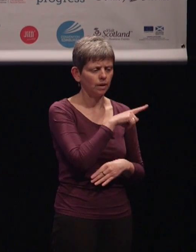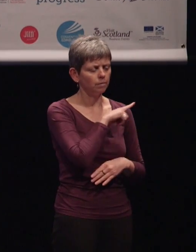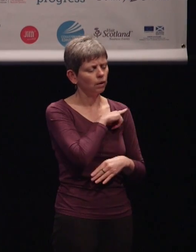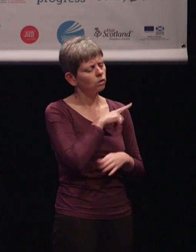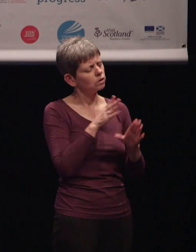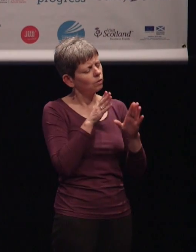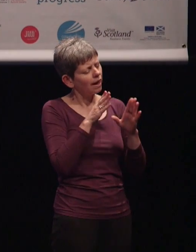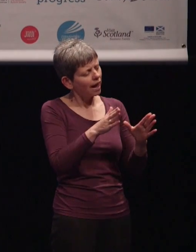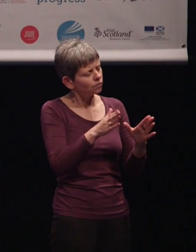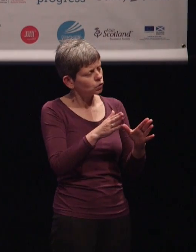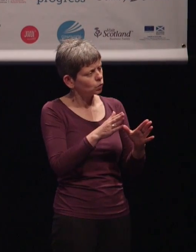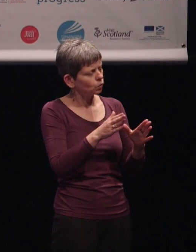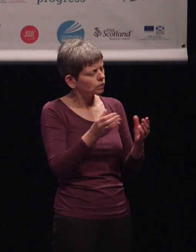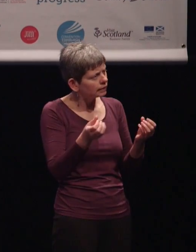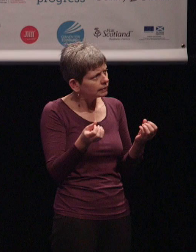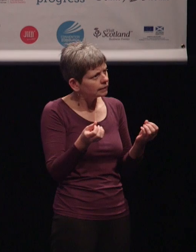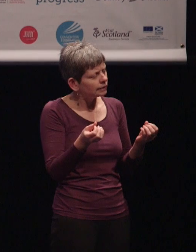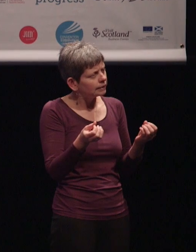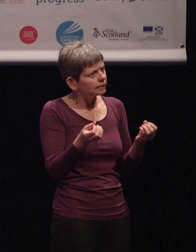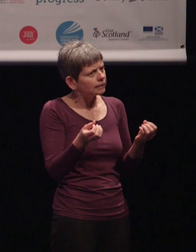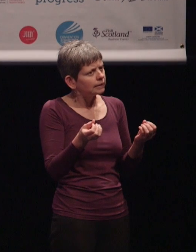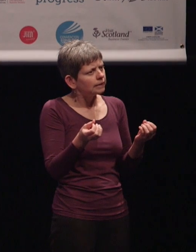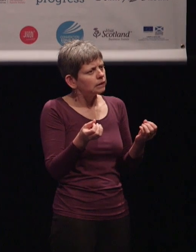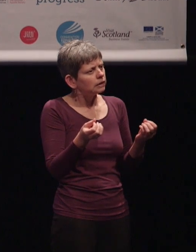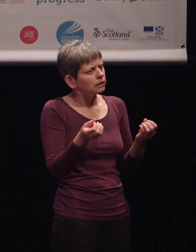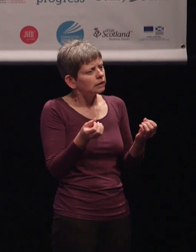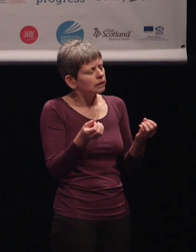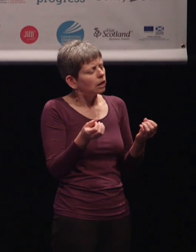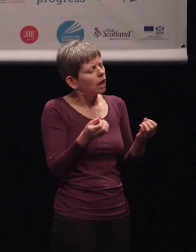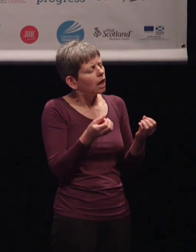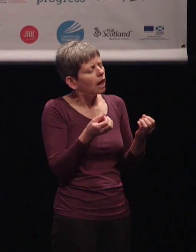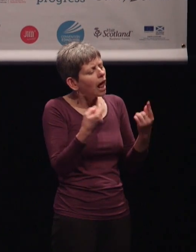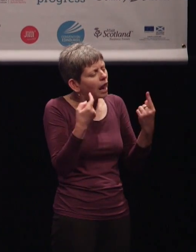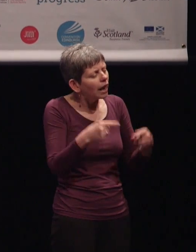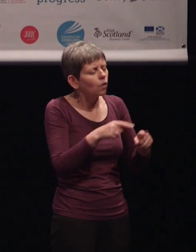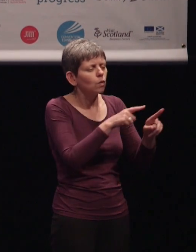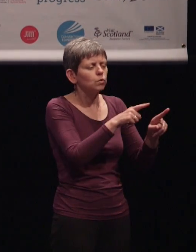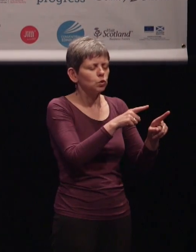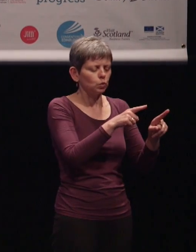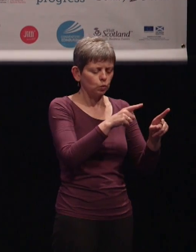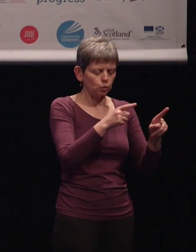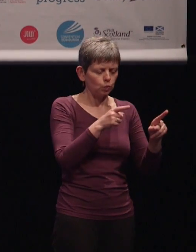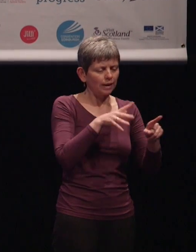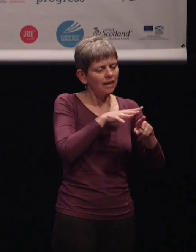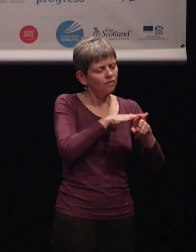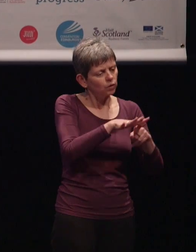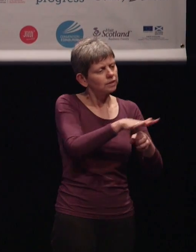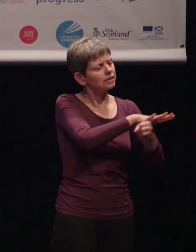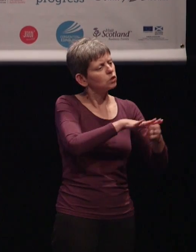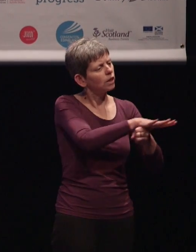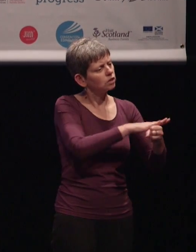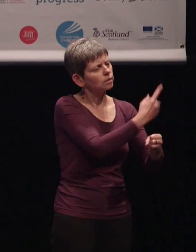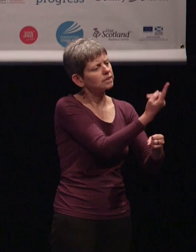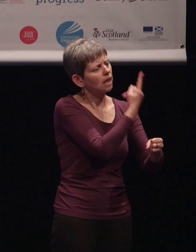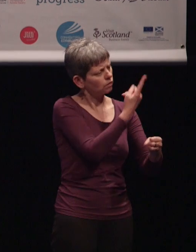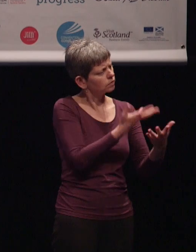as much possibility as possible to influence their own situation and even influence us